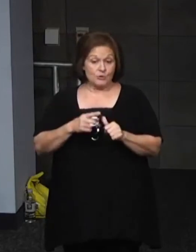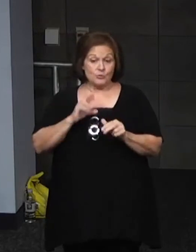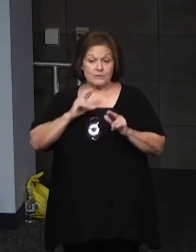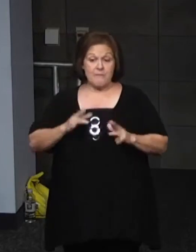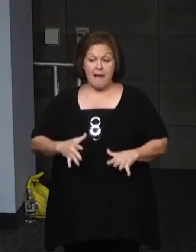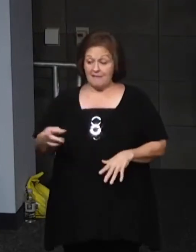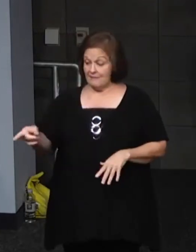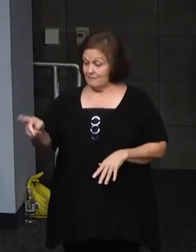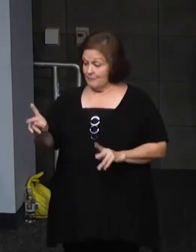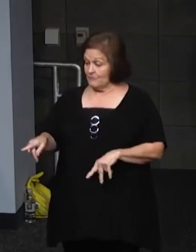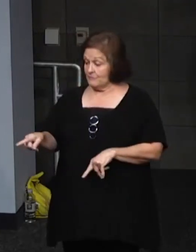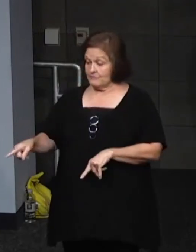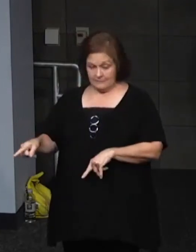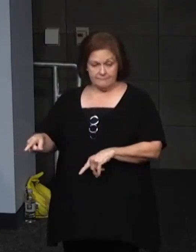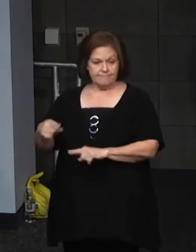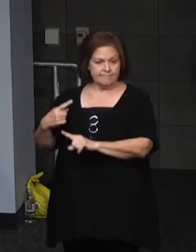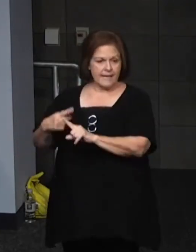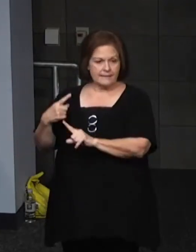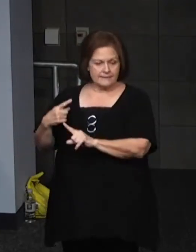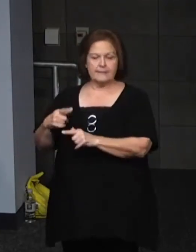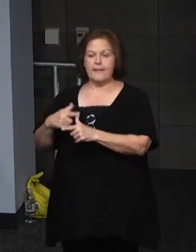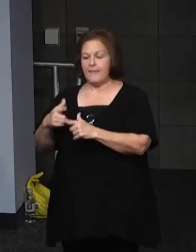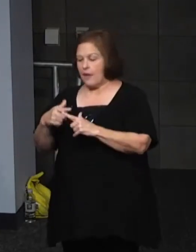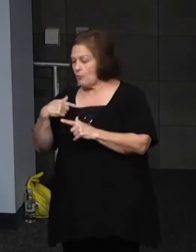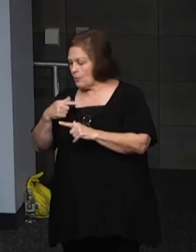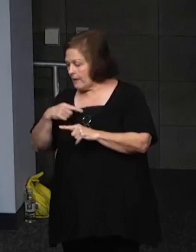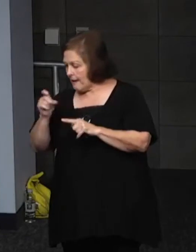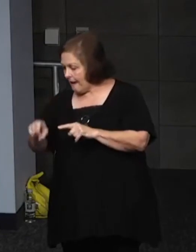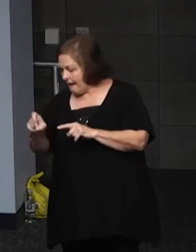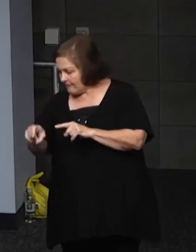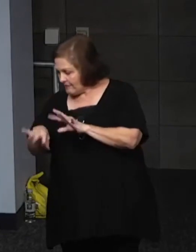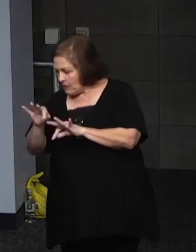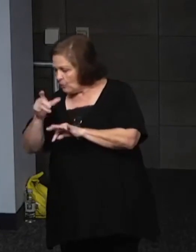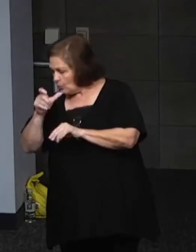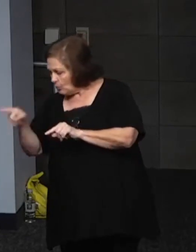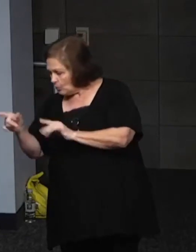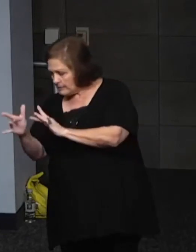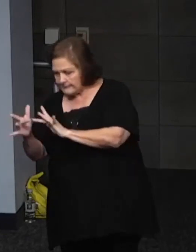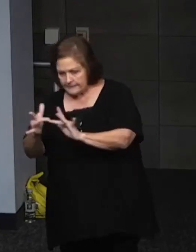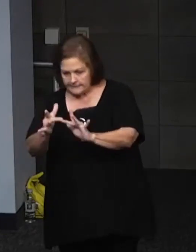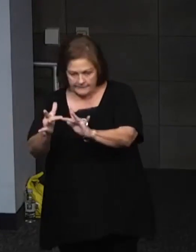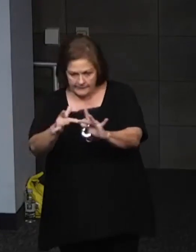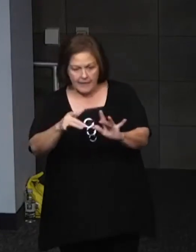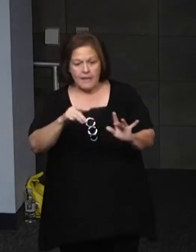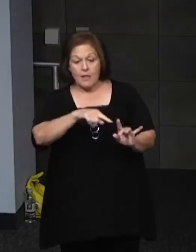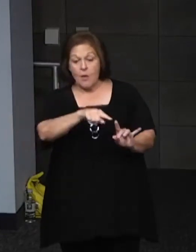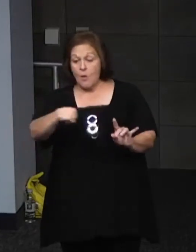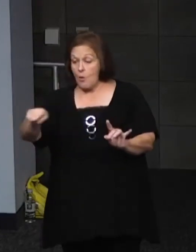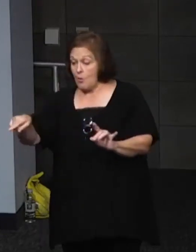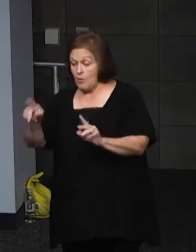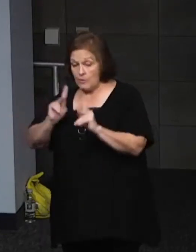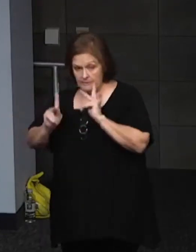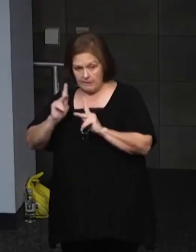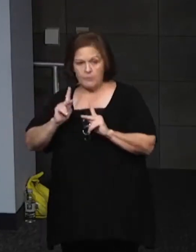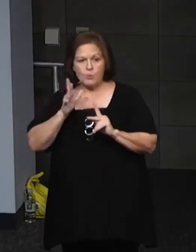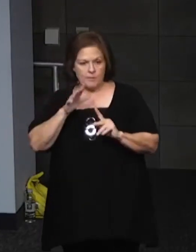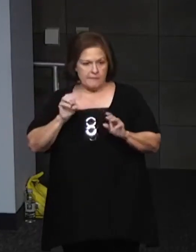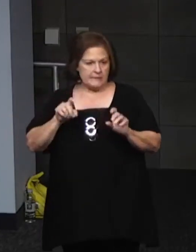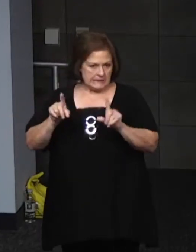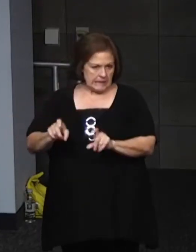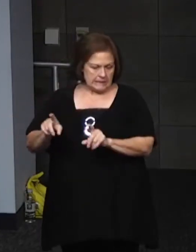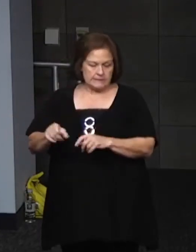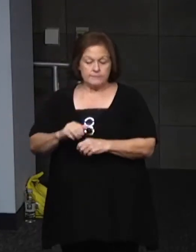positive. We've been able to do contact tracing and really isolate those people, and everyone is getting tested as we speak.